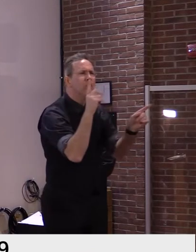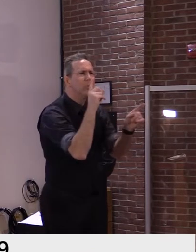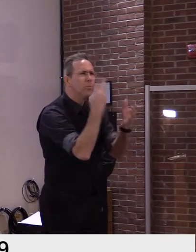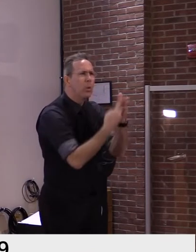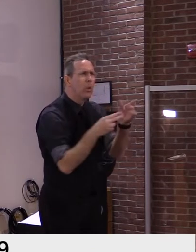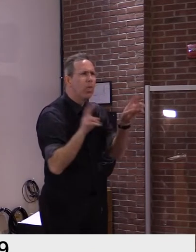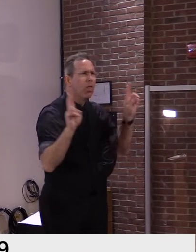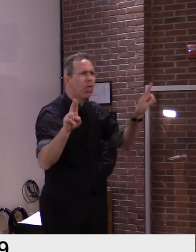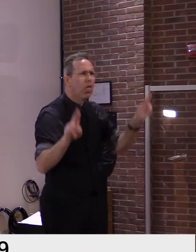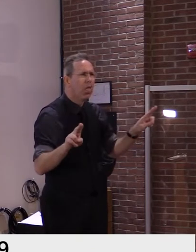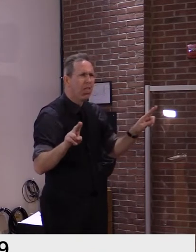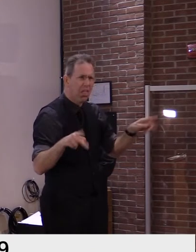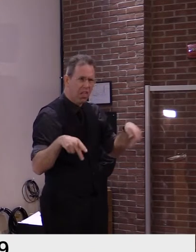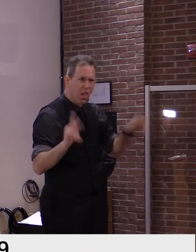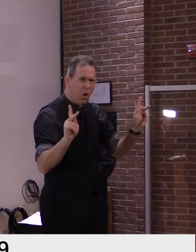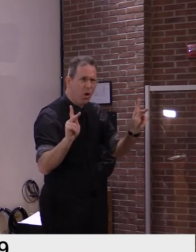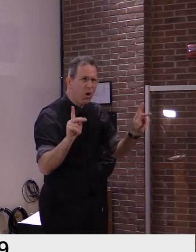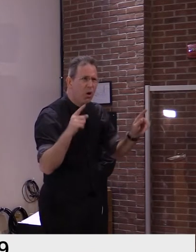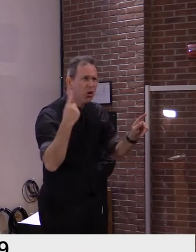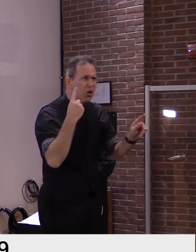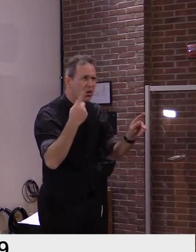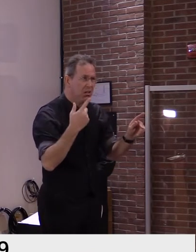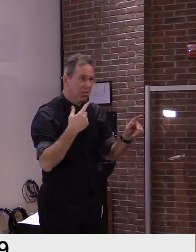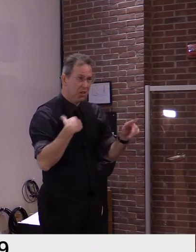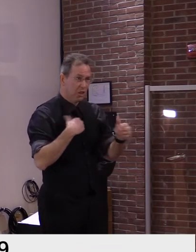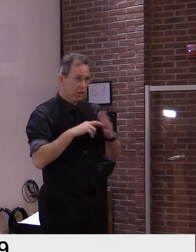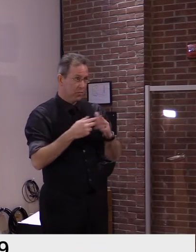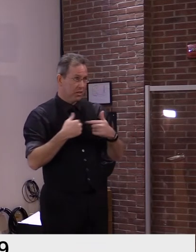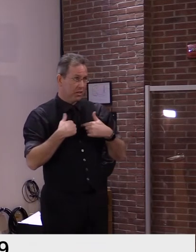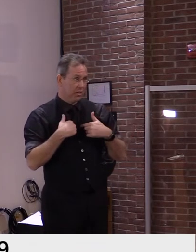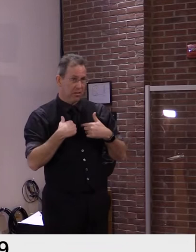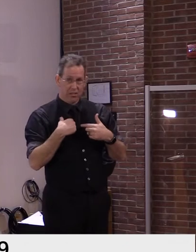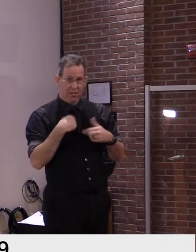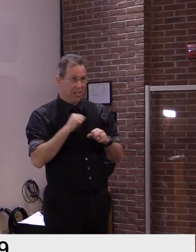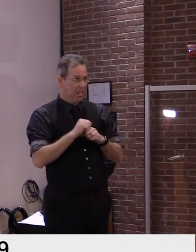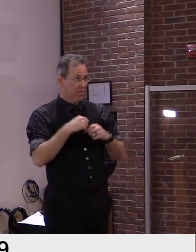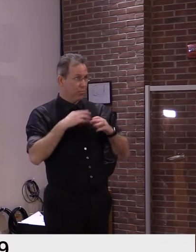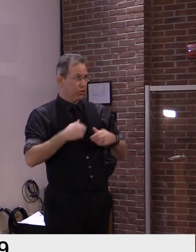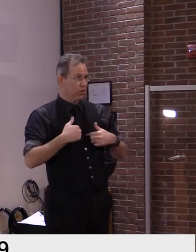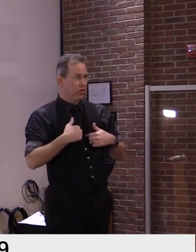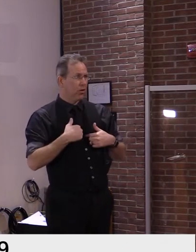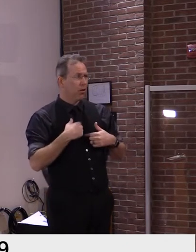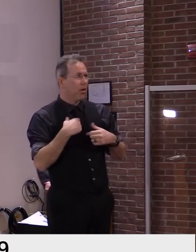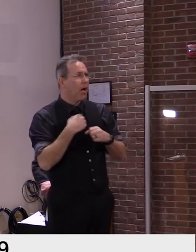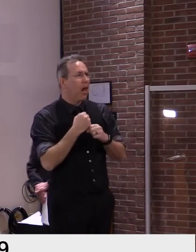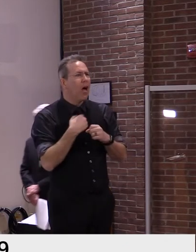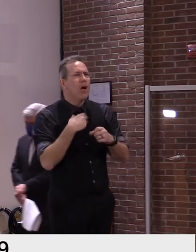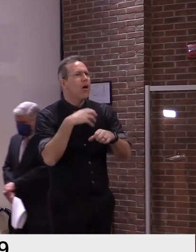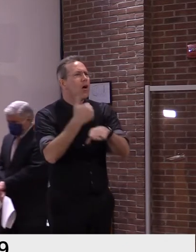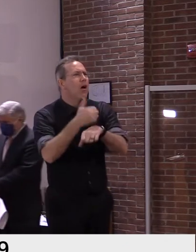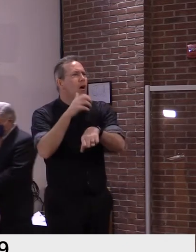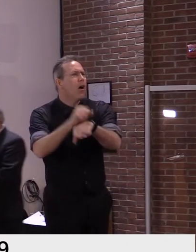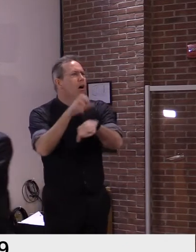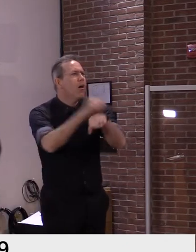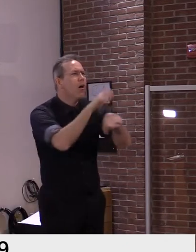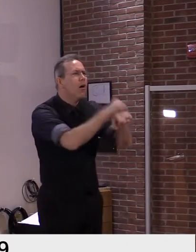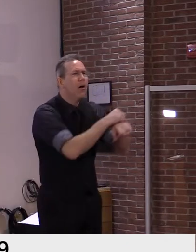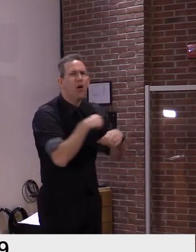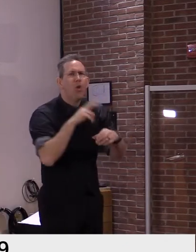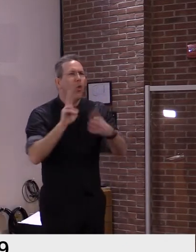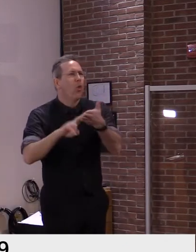made three appointments for herself, or is it? Yes. And she's not getting the